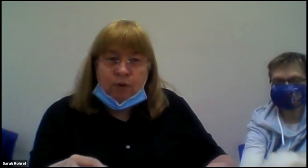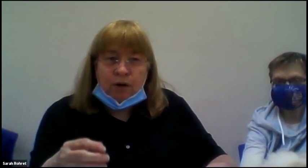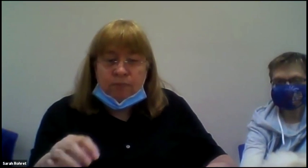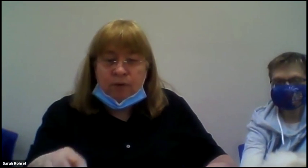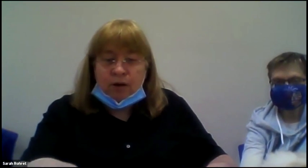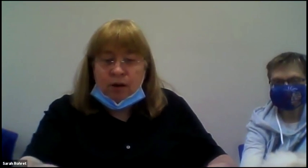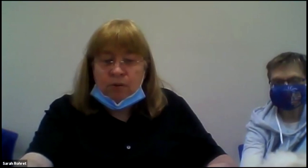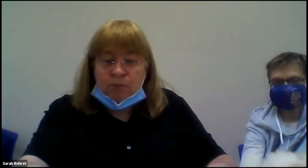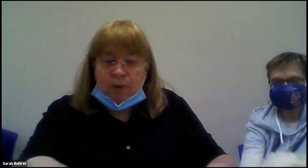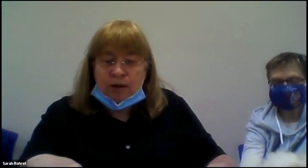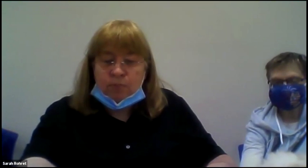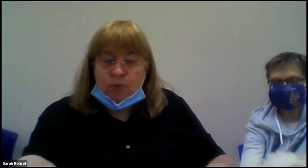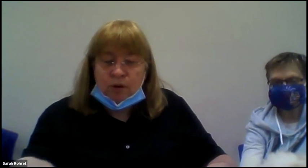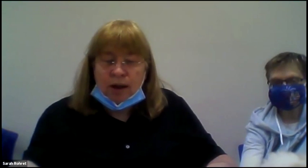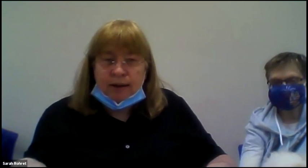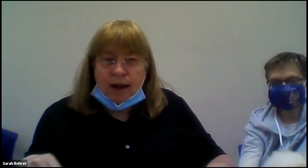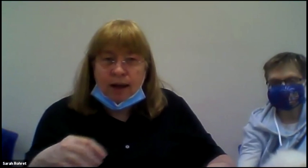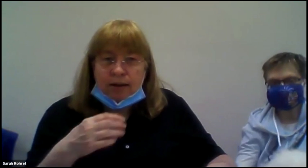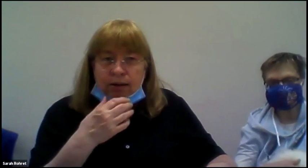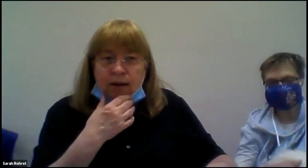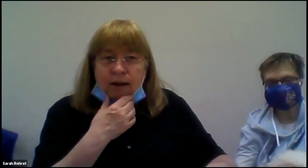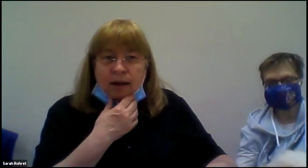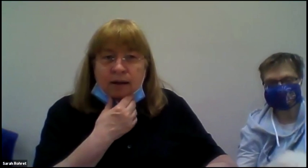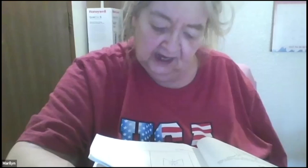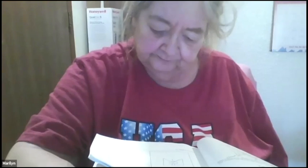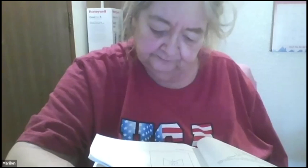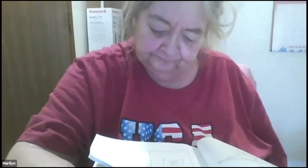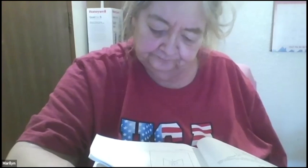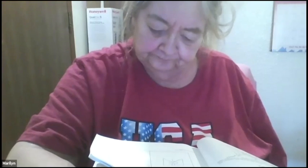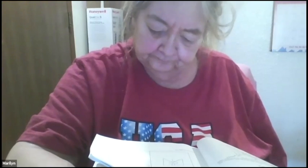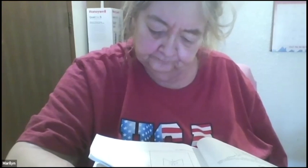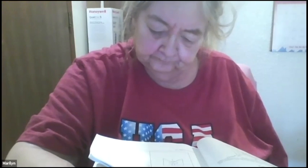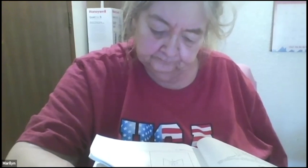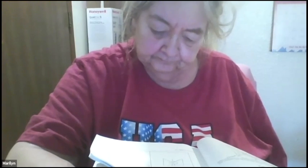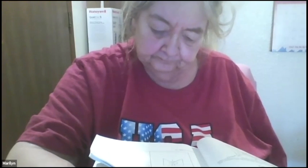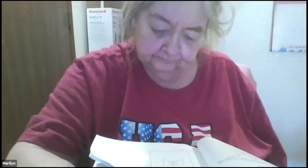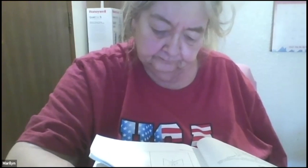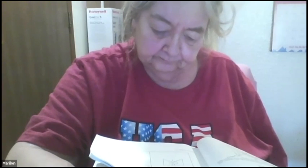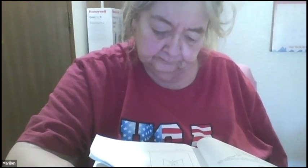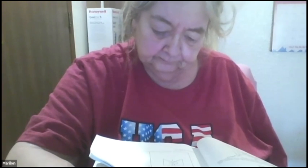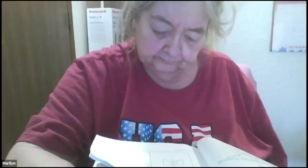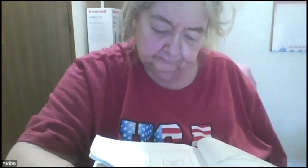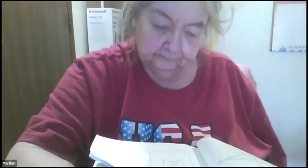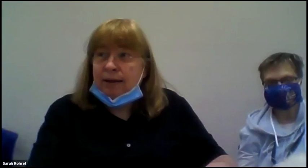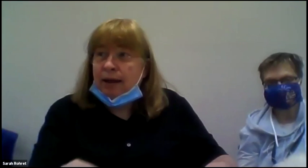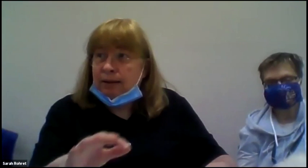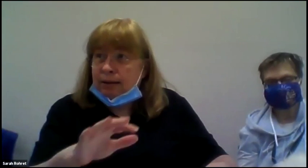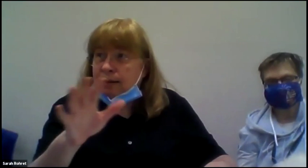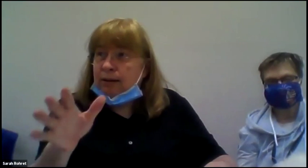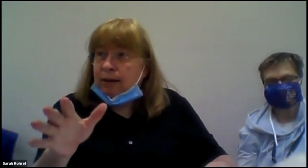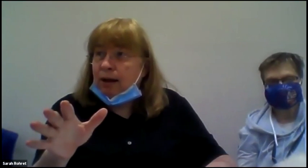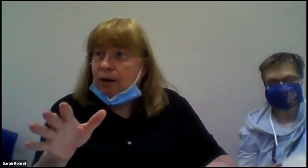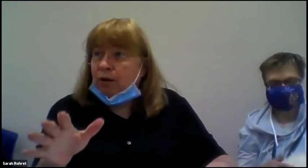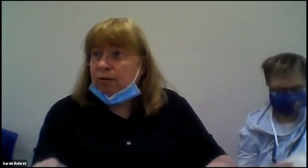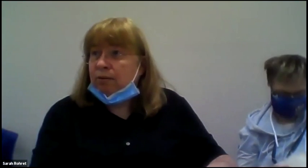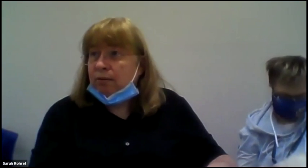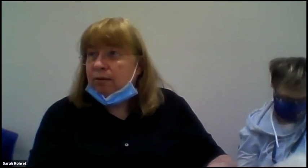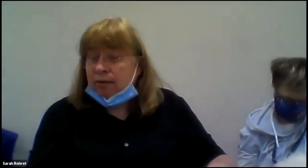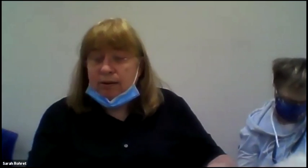4. They're going to do a bunch more like that. Yeah. And this will help your eyes to see things in the air.